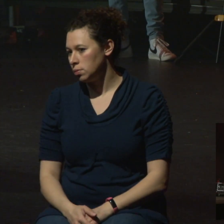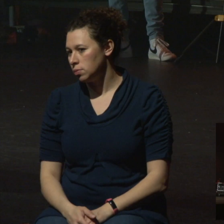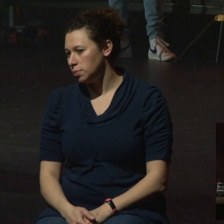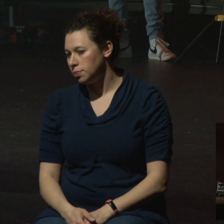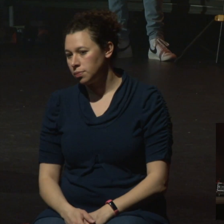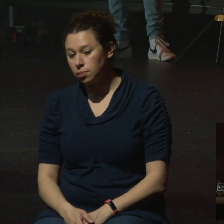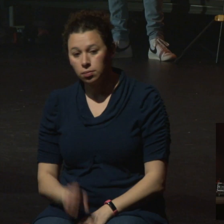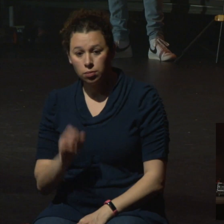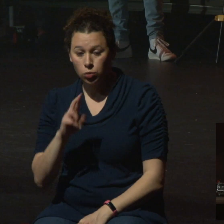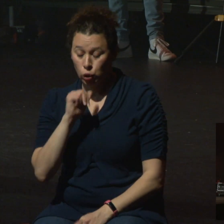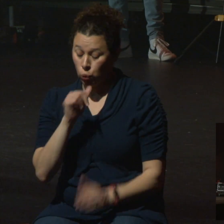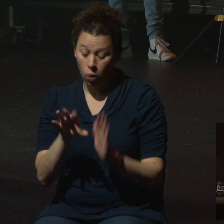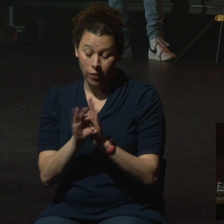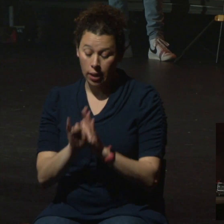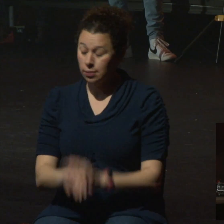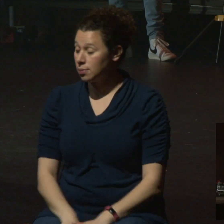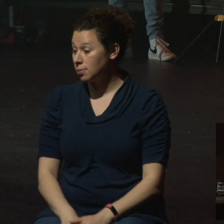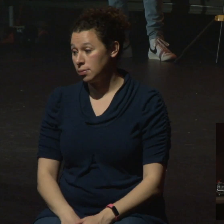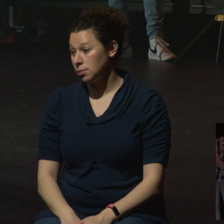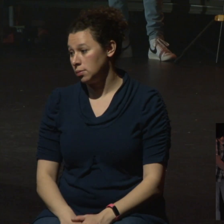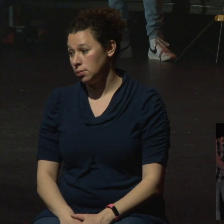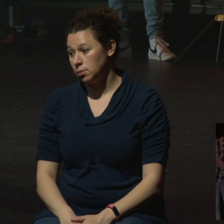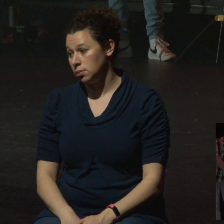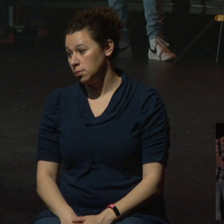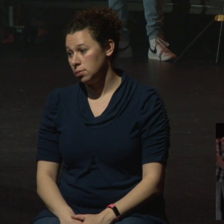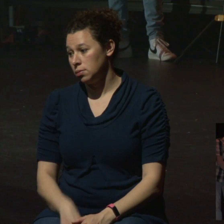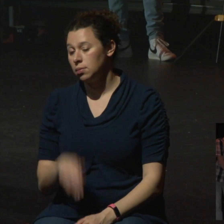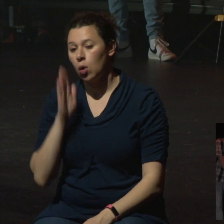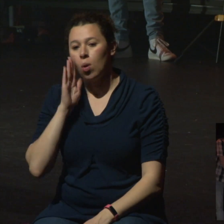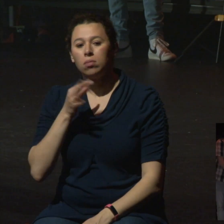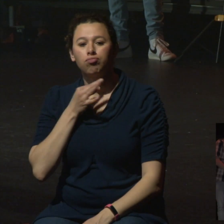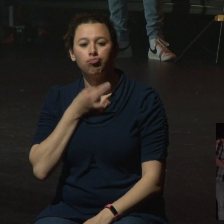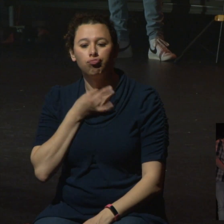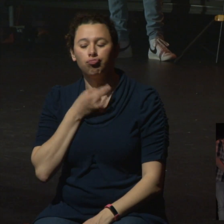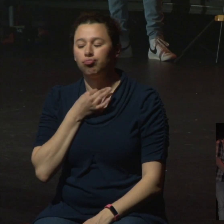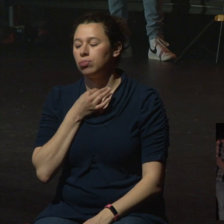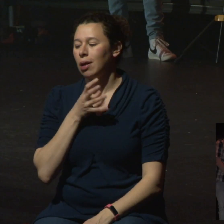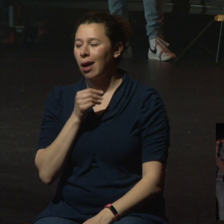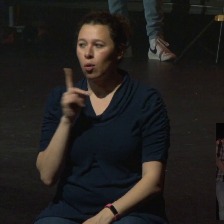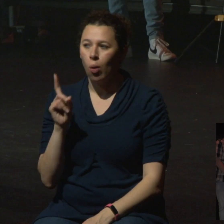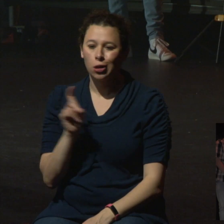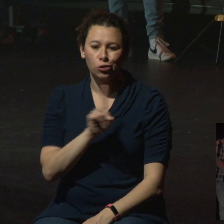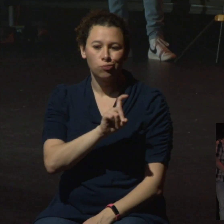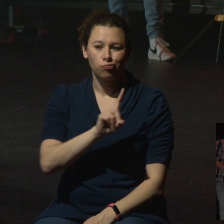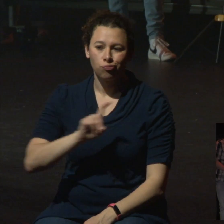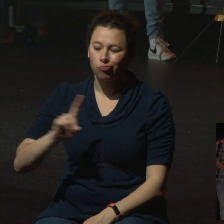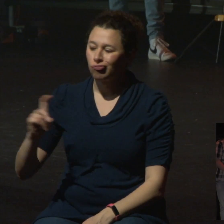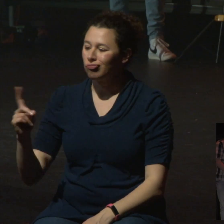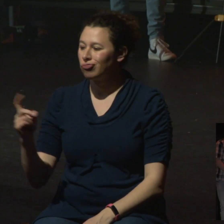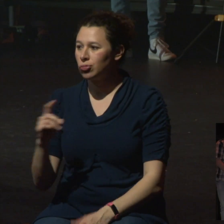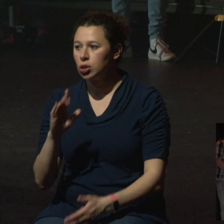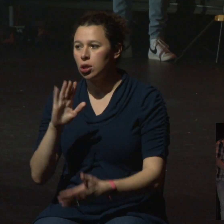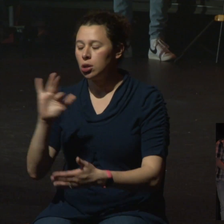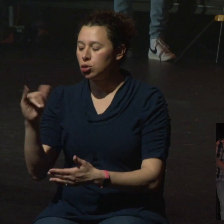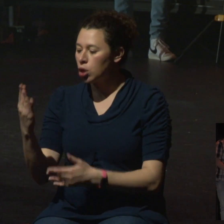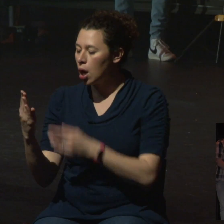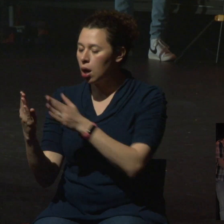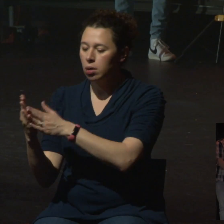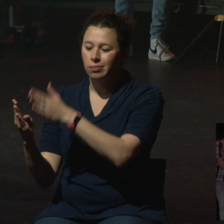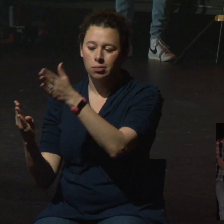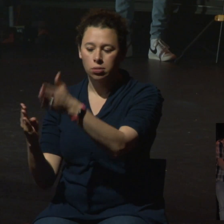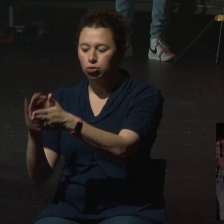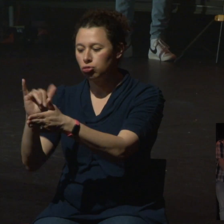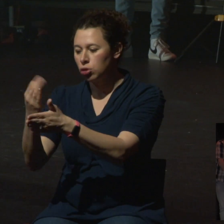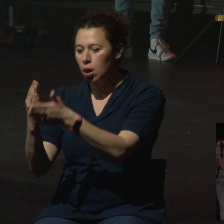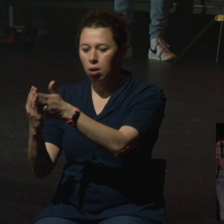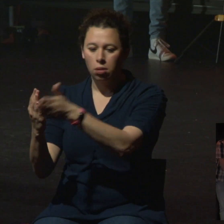Otherwise, you're not going to find it. You're going to be wandering and wandering. Job after job, school after school,